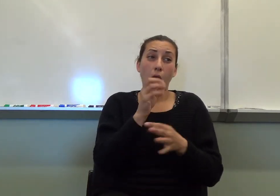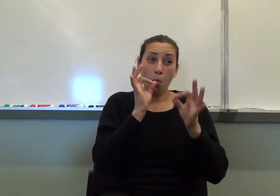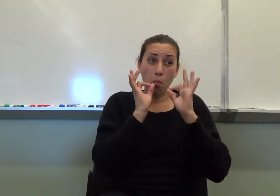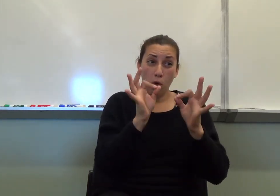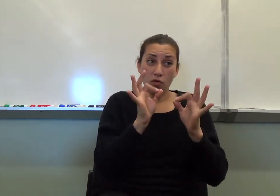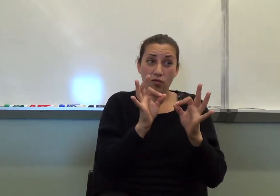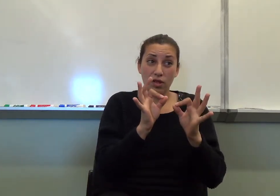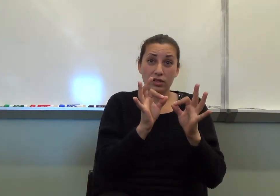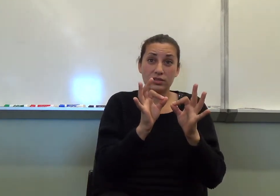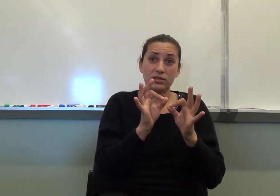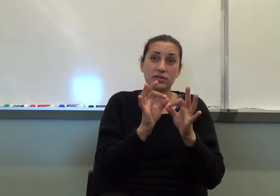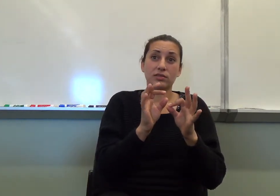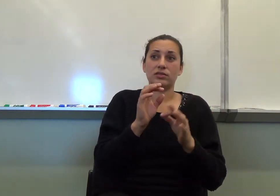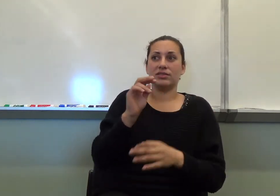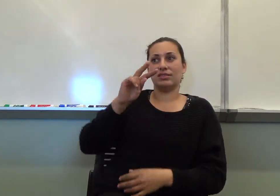going to become what's called irrational.